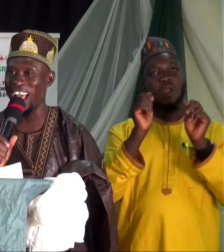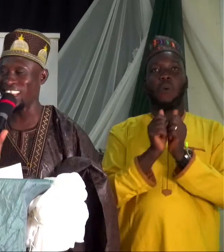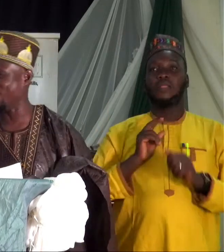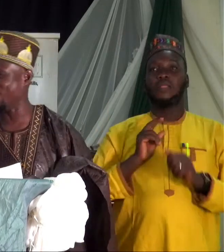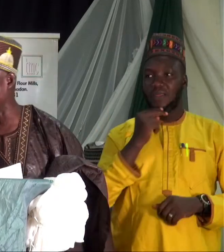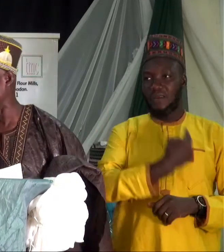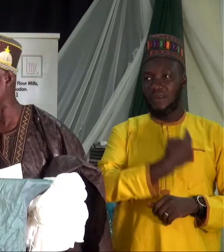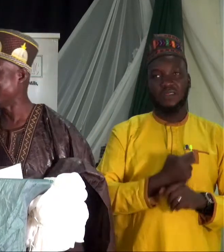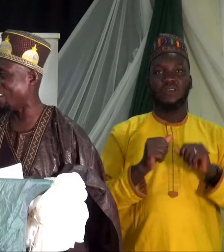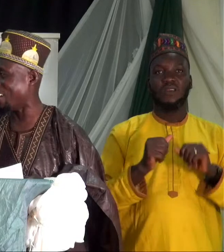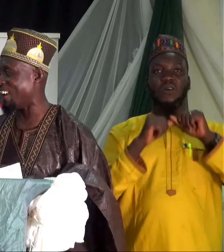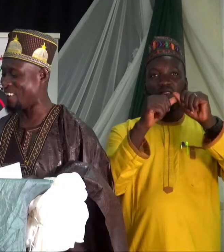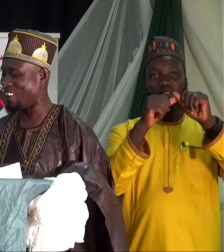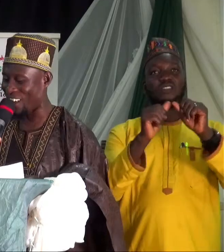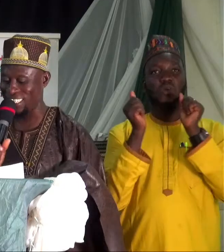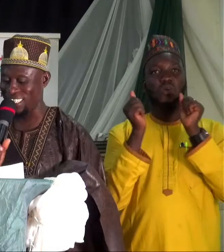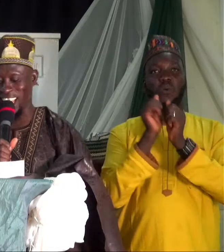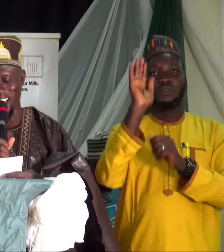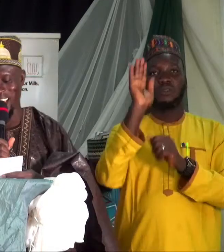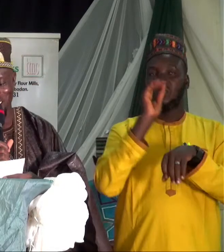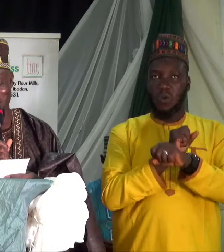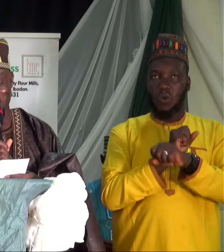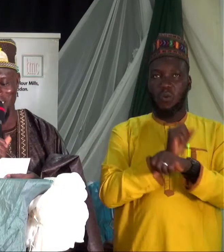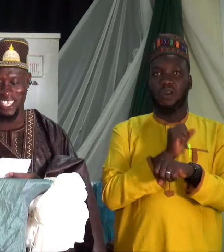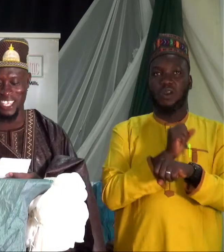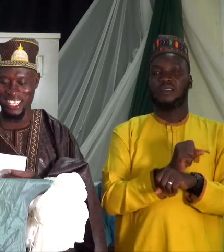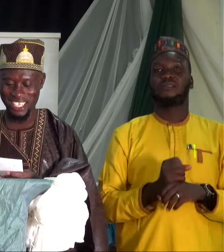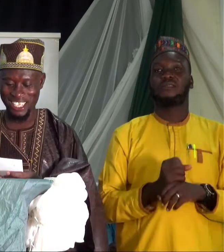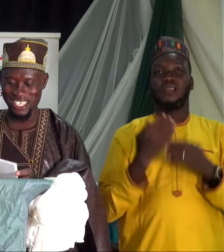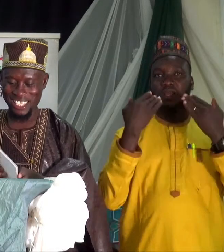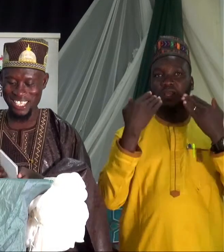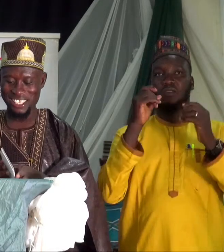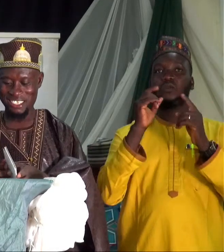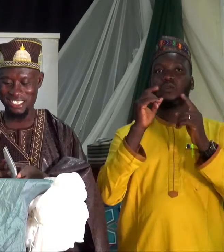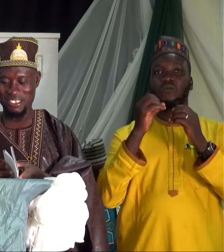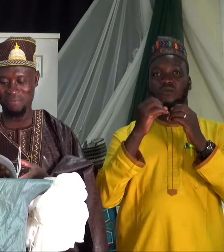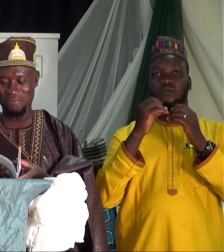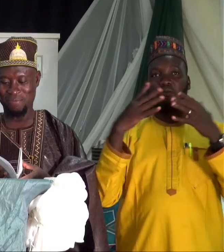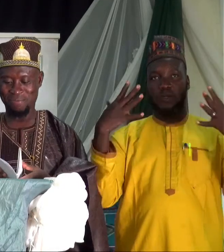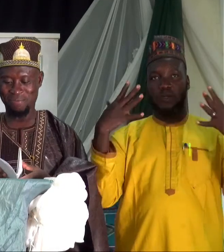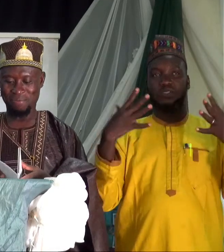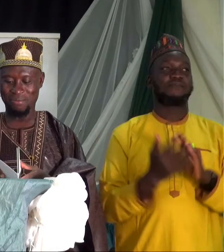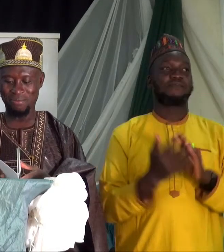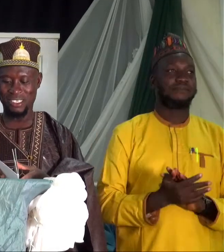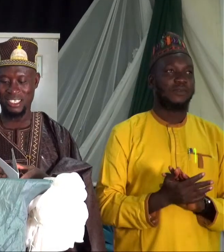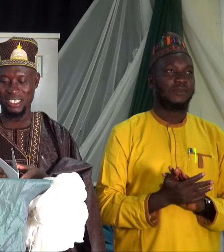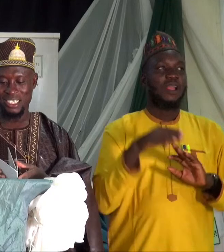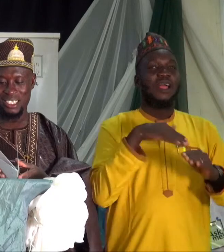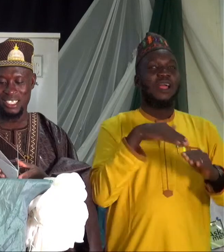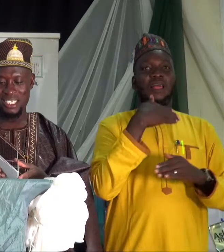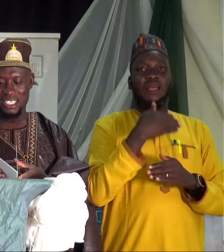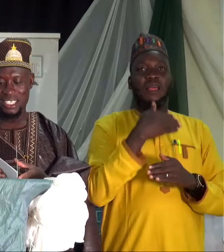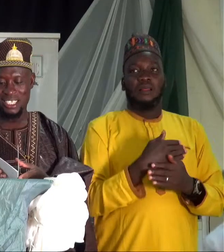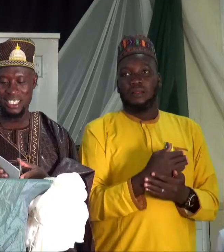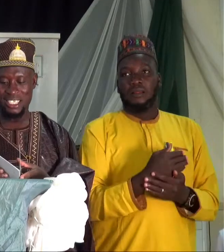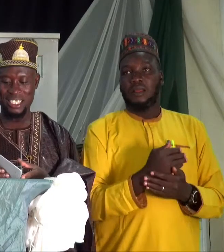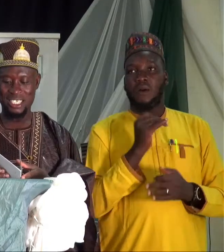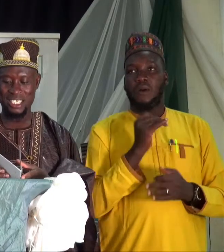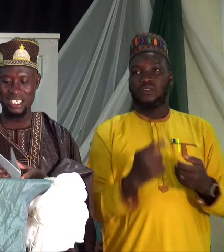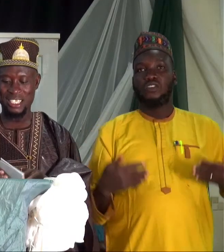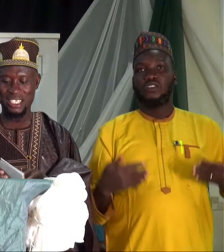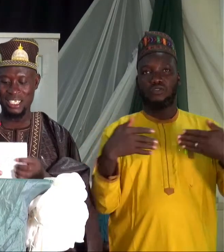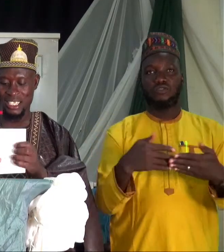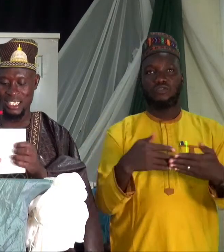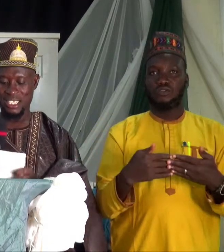Wali o. Mo ba se re lo. Thank you so very much. Let me introduce in absentia because I'm very